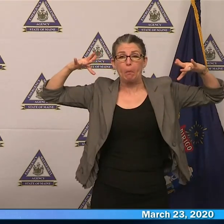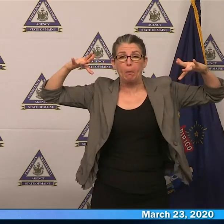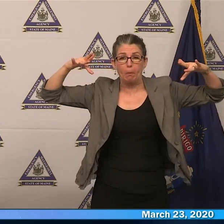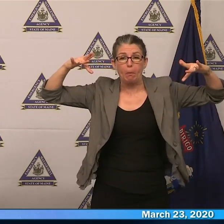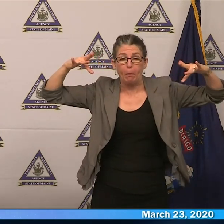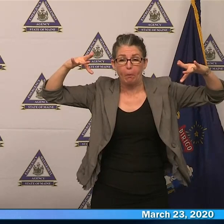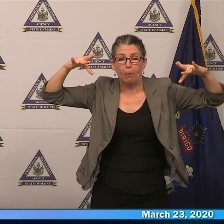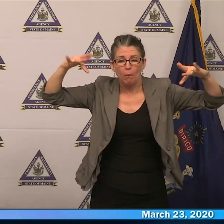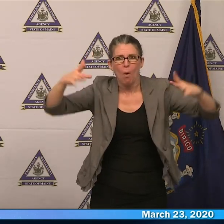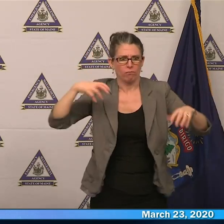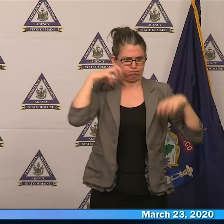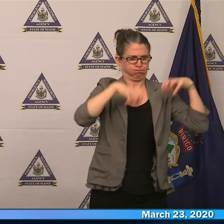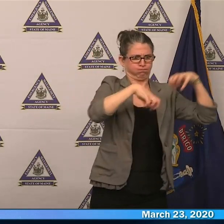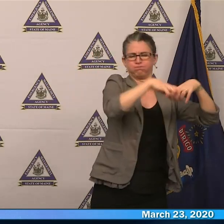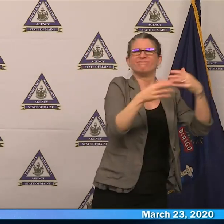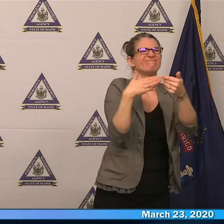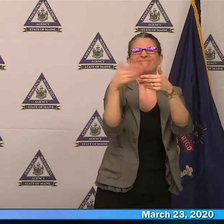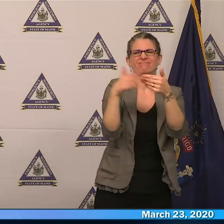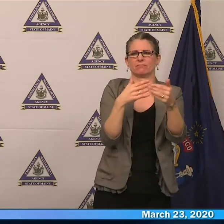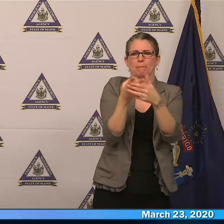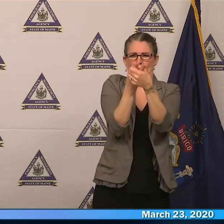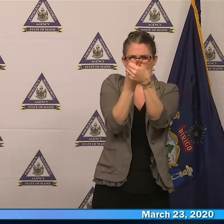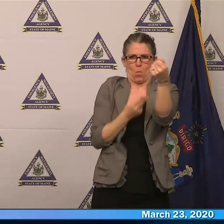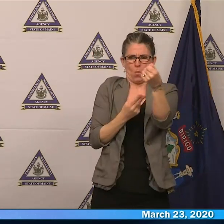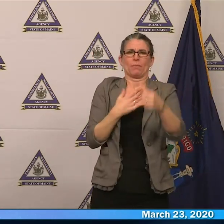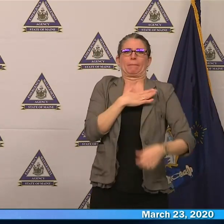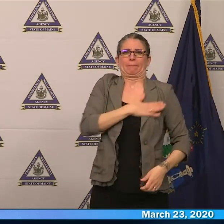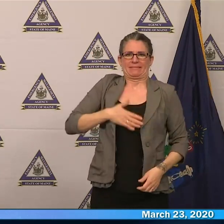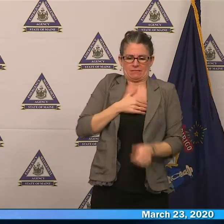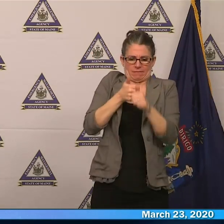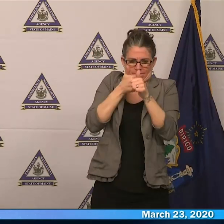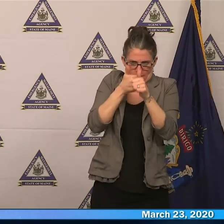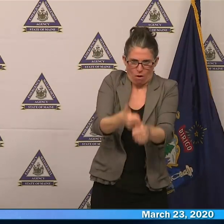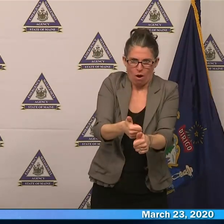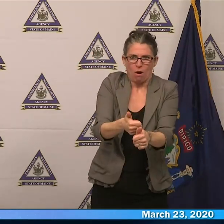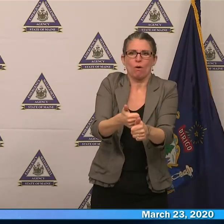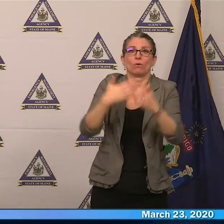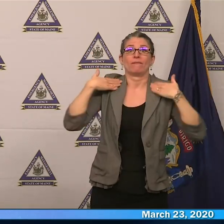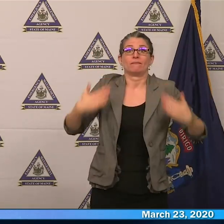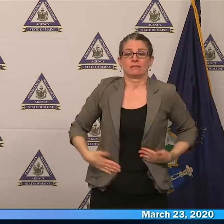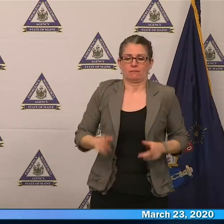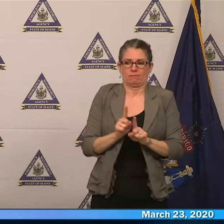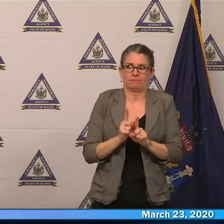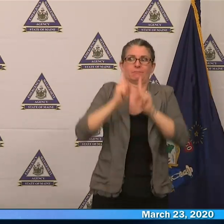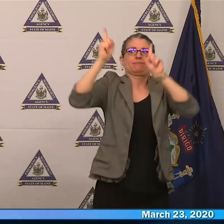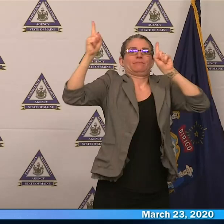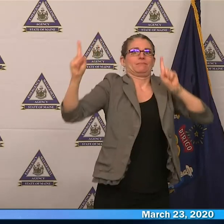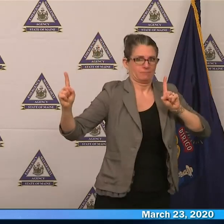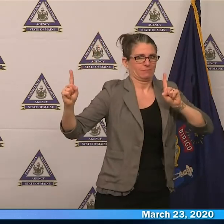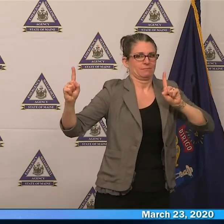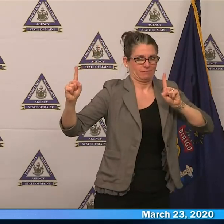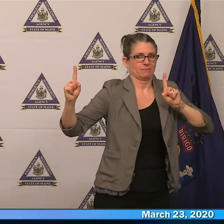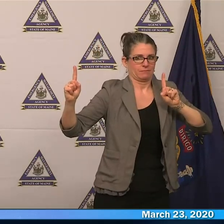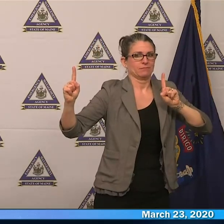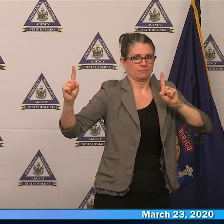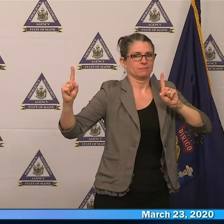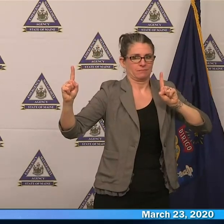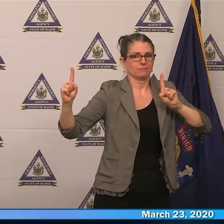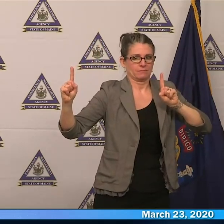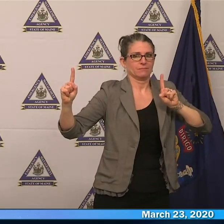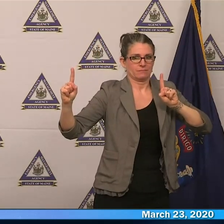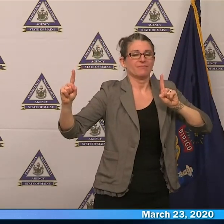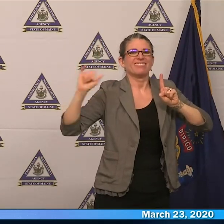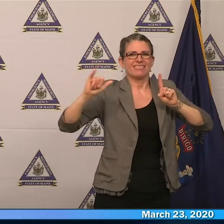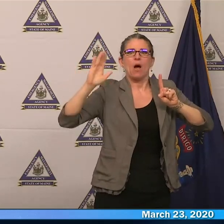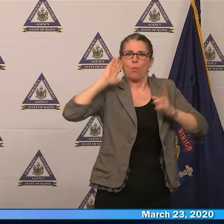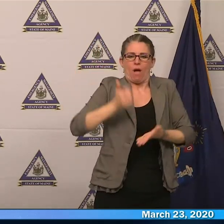When it comes to outbreaks, we are often, in any outbreak situation, just detecting the tip of the iceberg